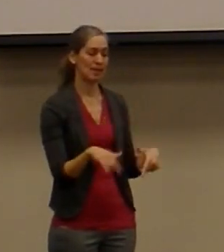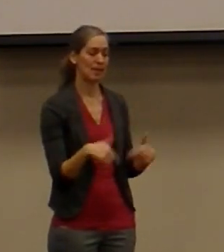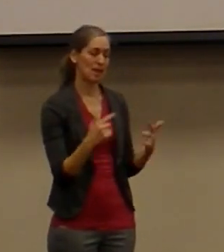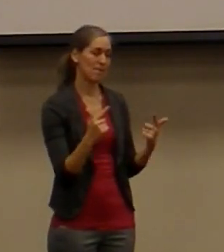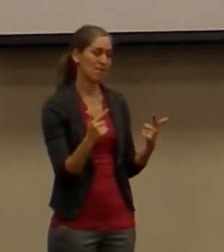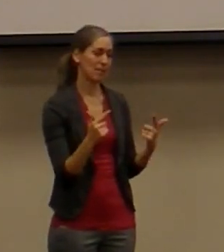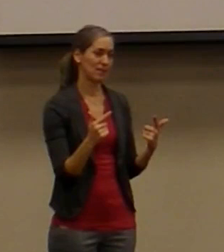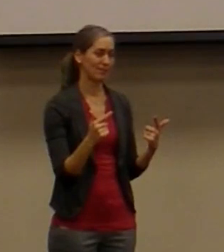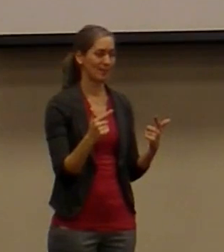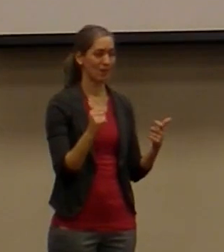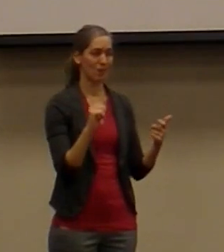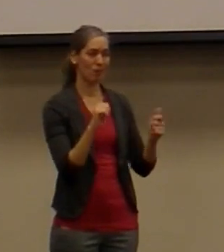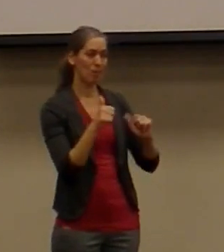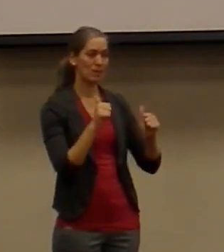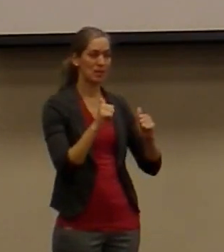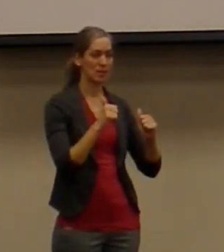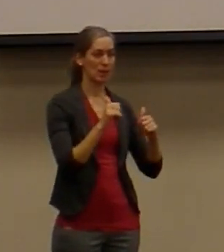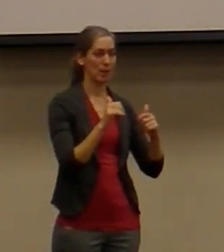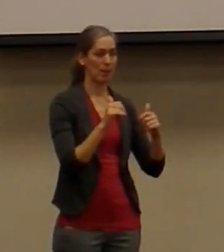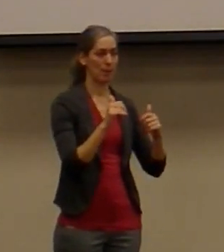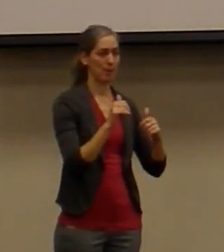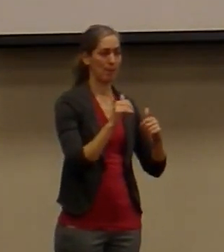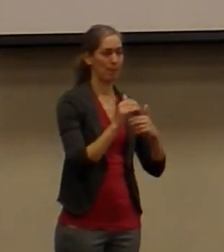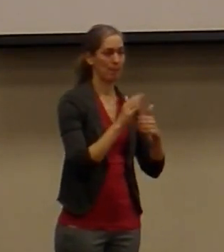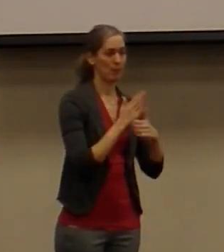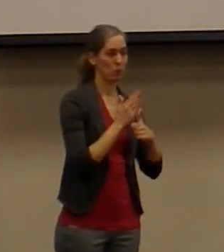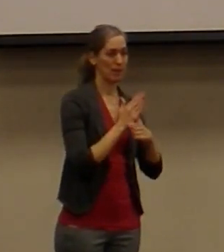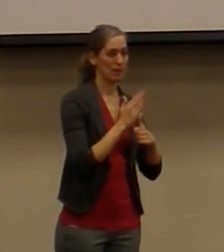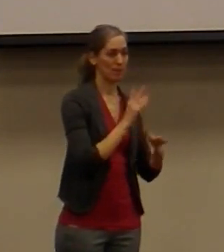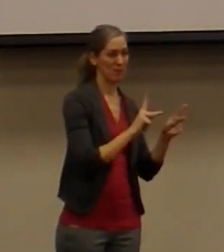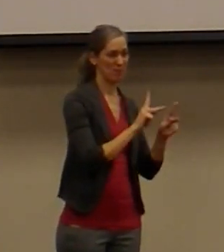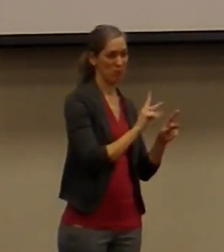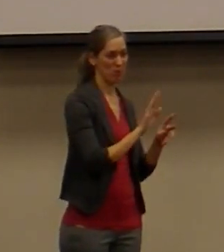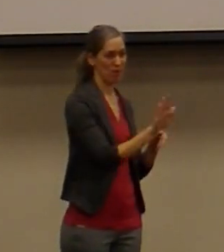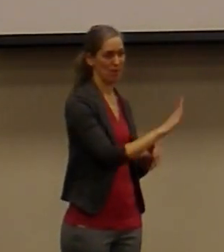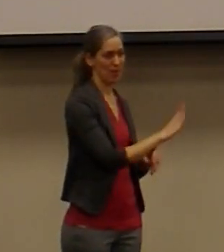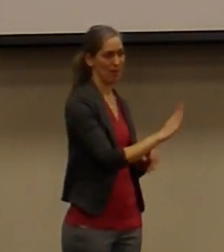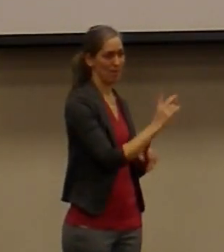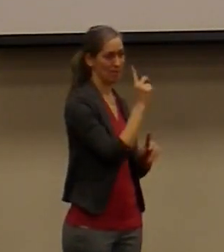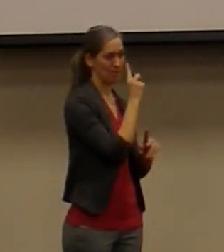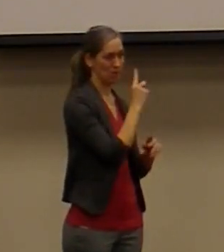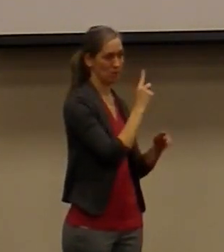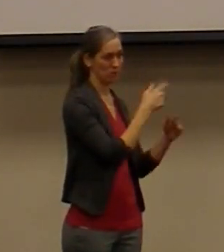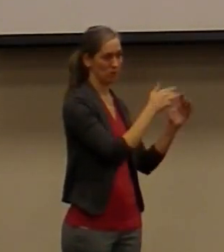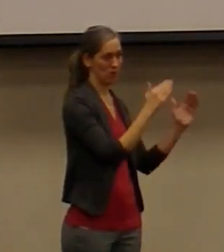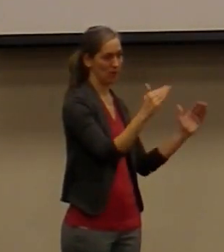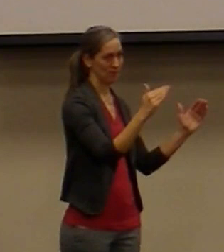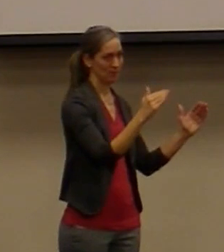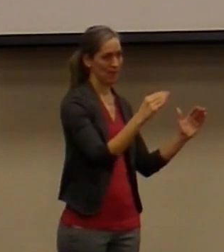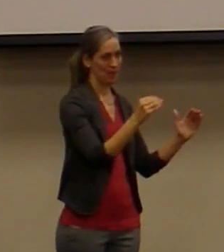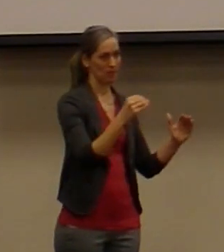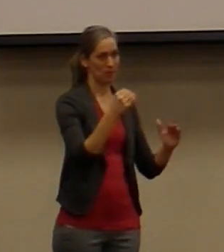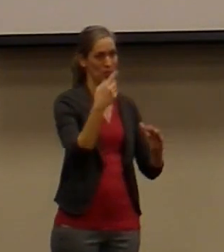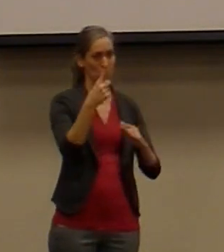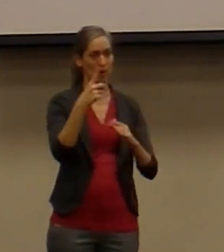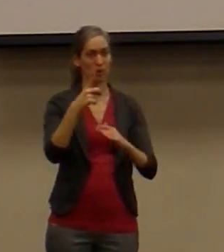a contest between the gods that people worship and the one true God.